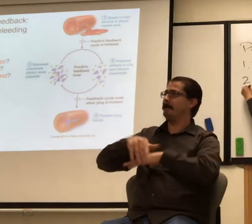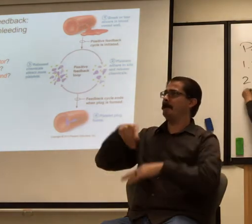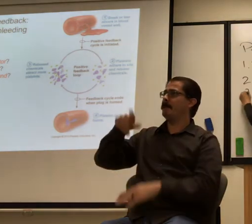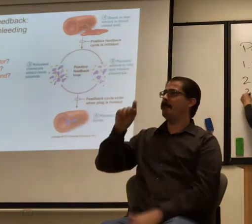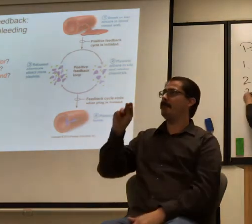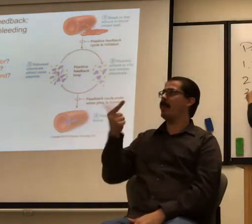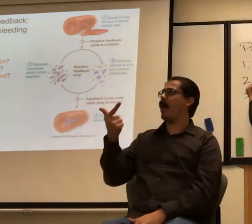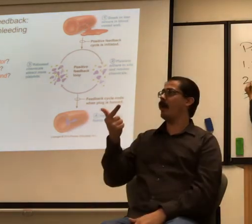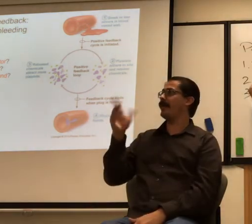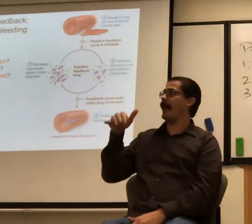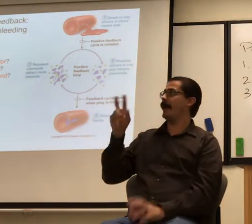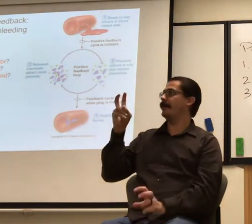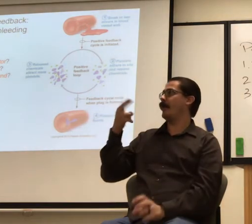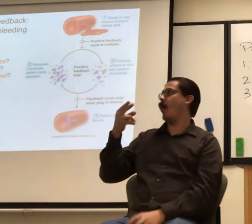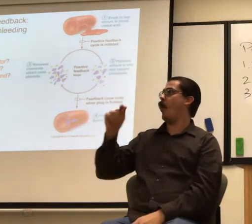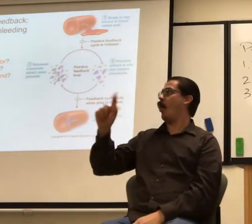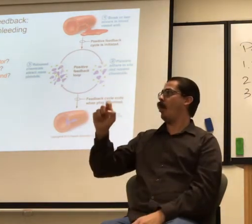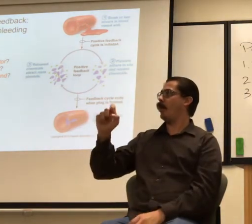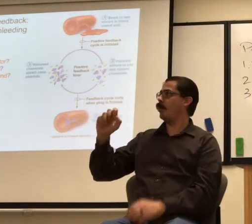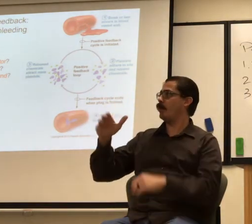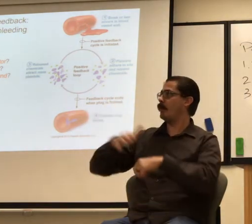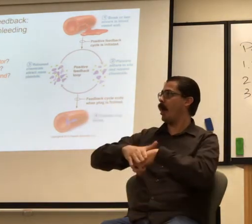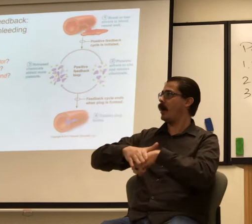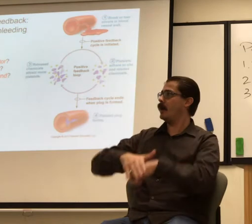Number three, what is the control center?